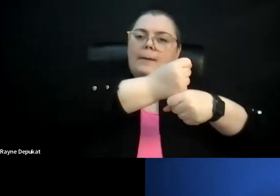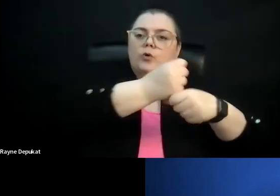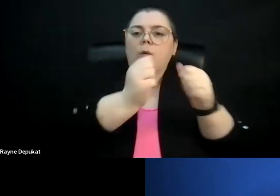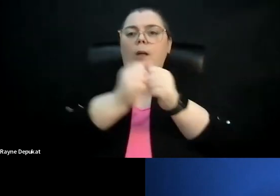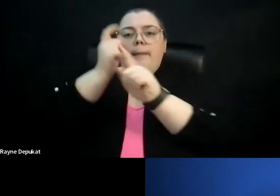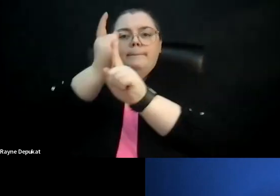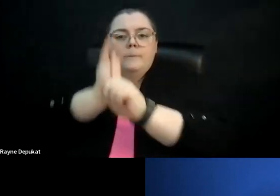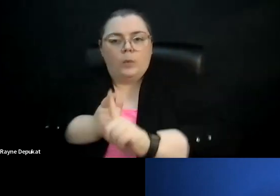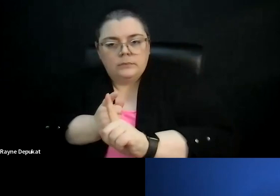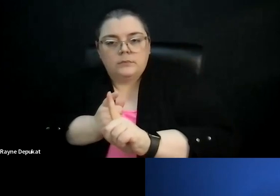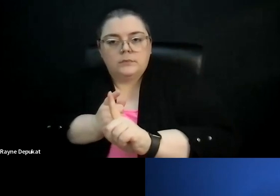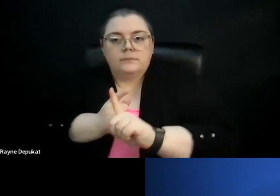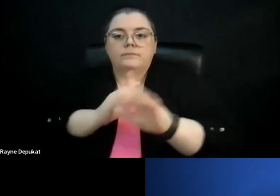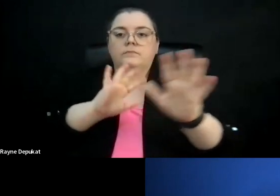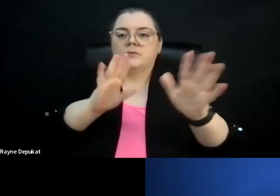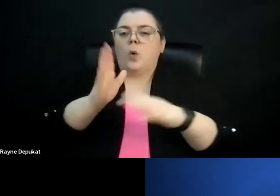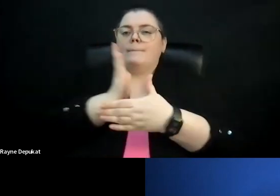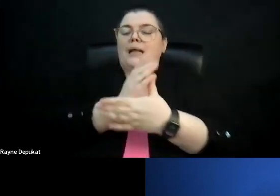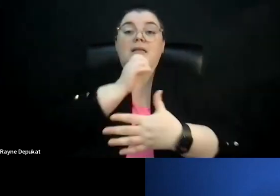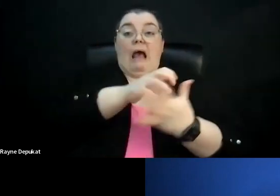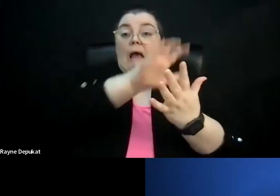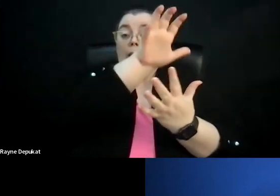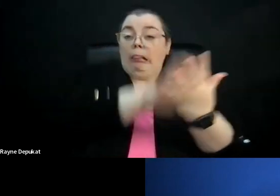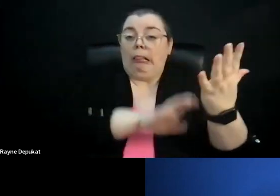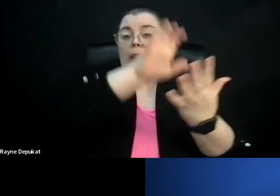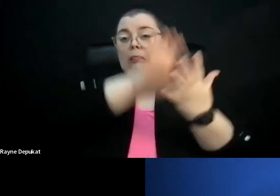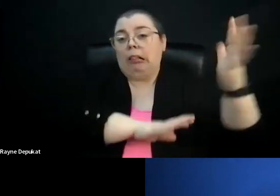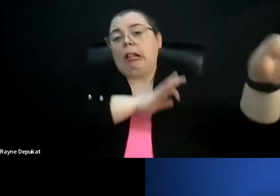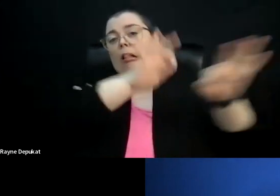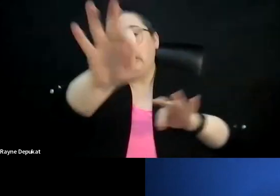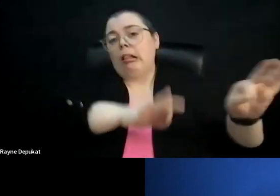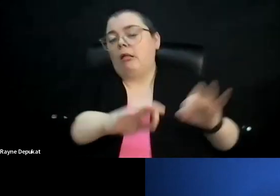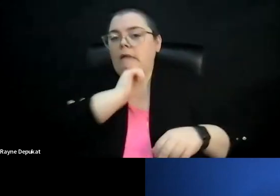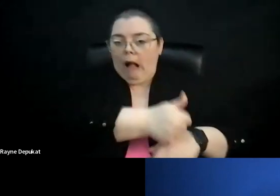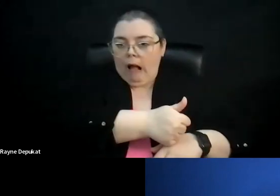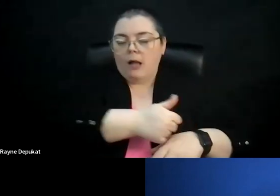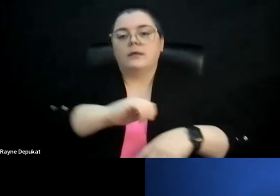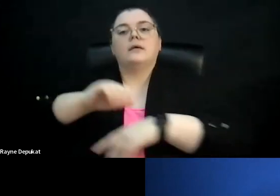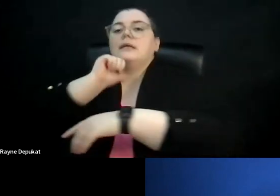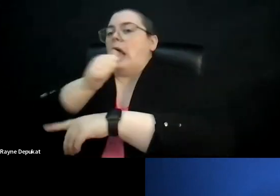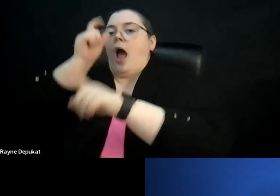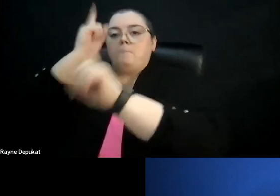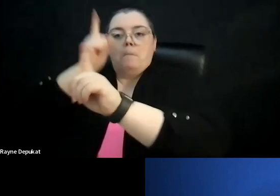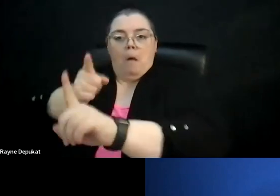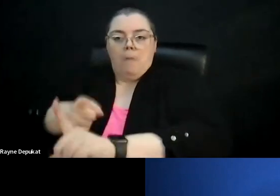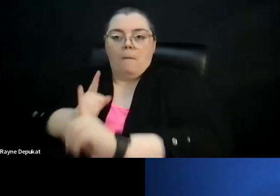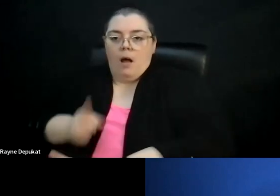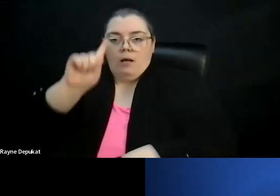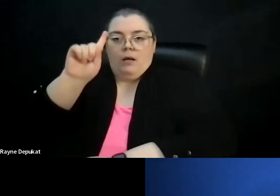the solutions if we have them. So it's pretty much the point and then summarized. It's not a lengthy document. It's not